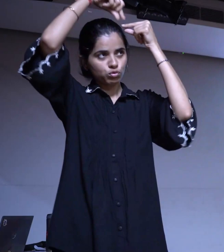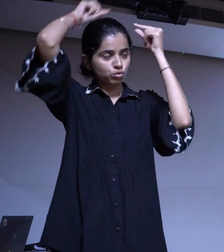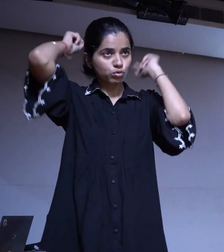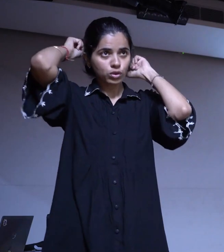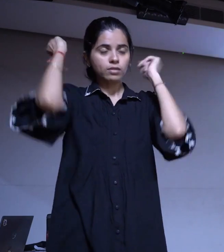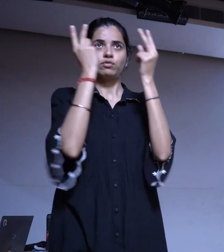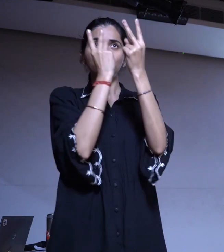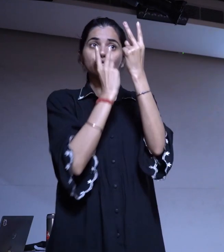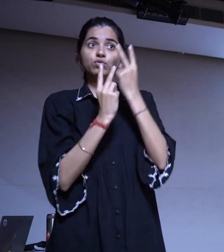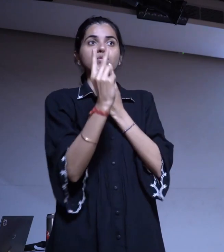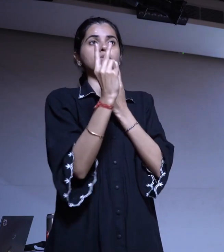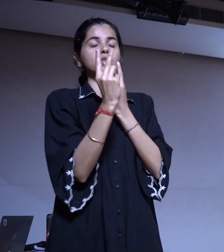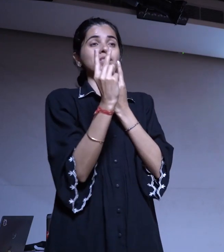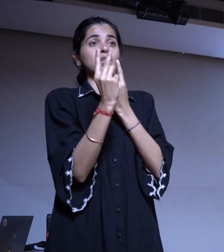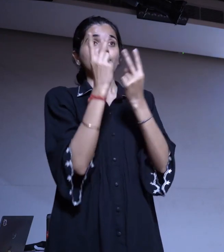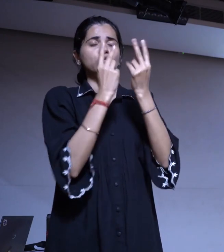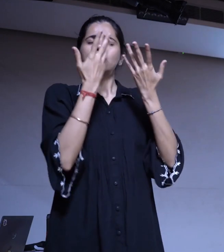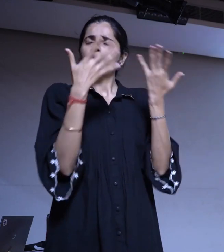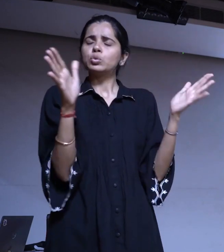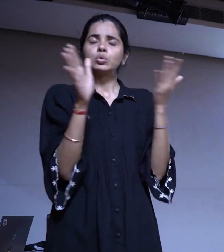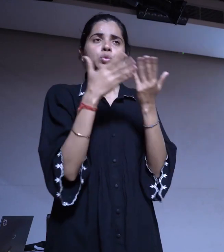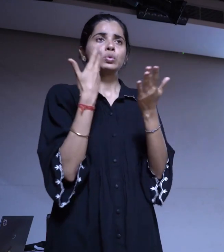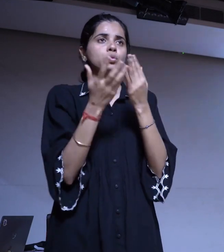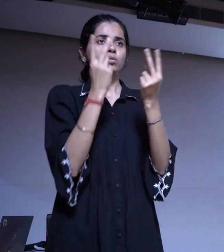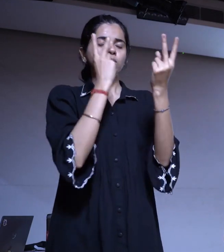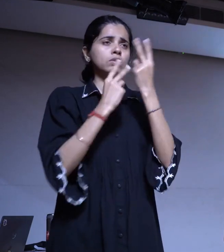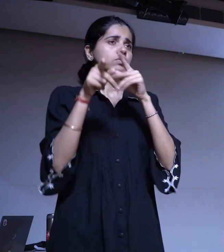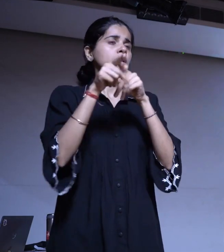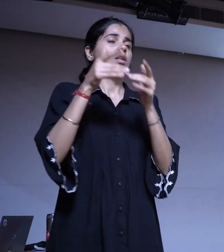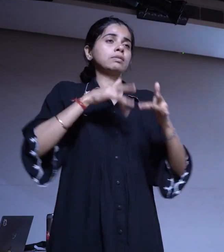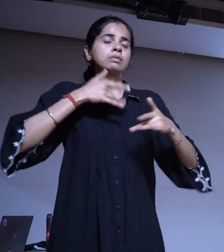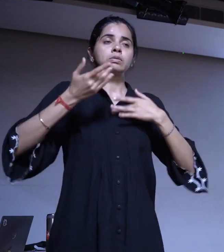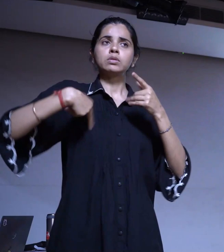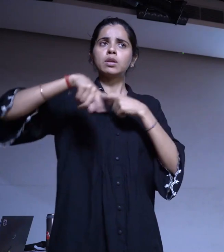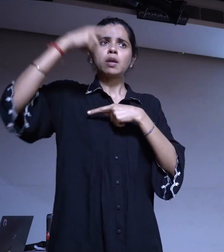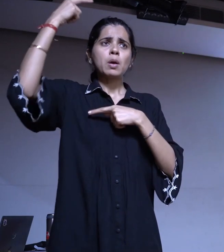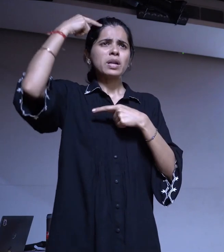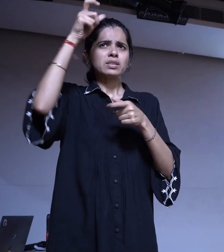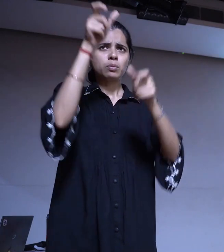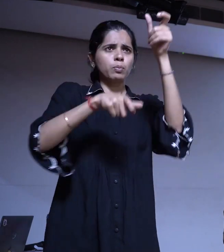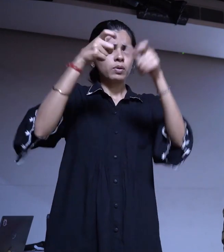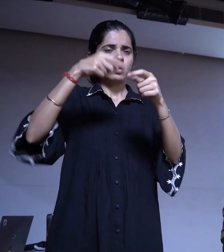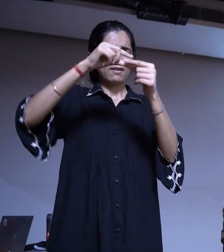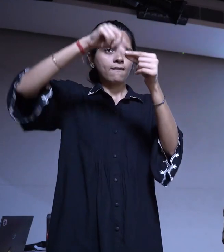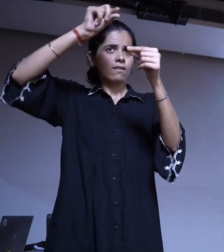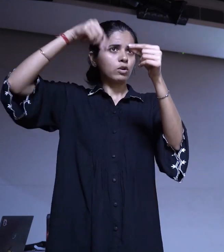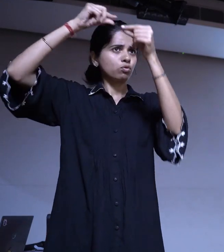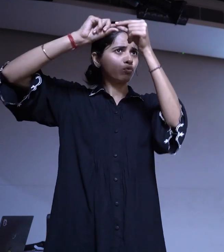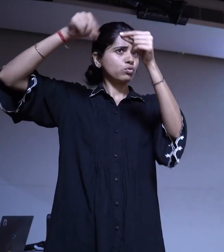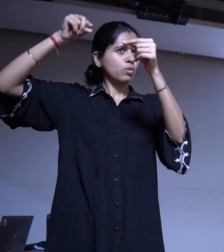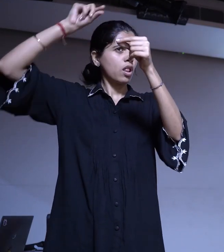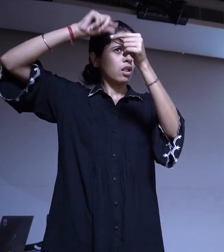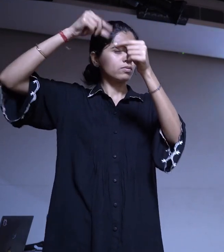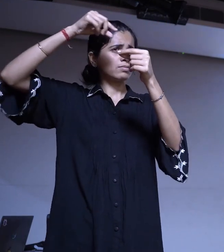coming over here and and there are it's interesting for you to know that the human brain is actually wired to